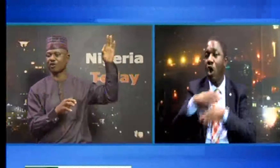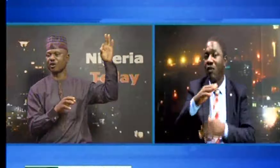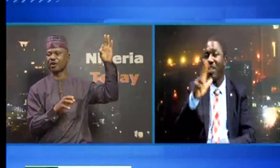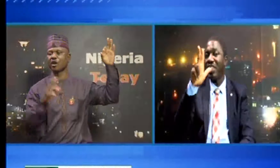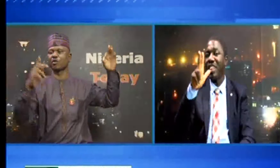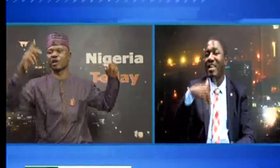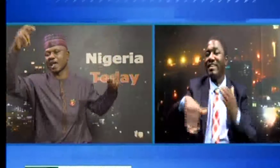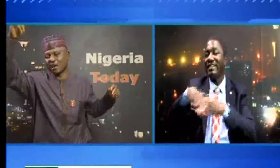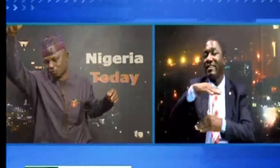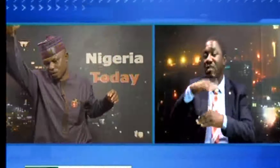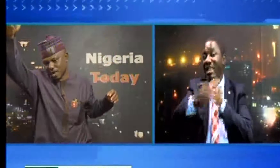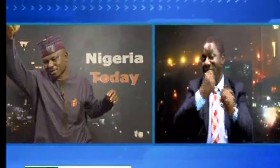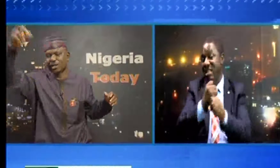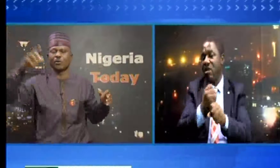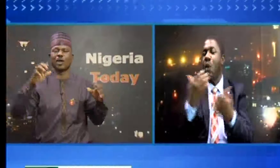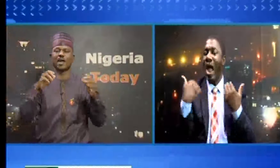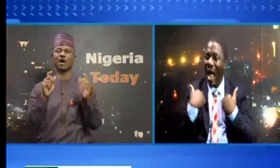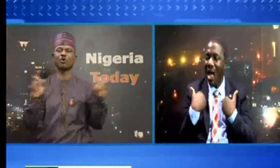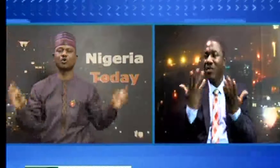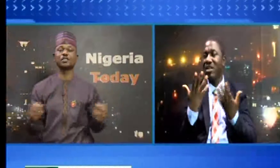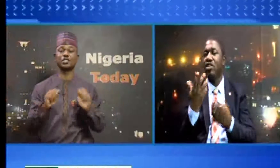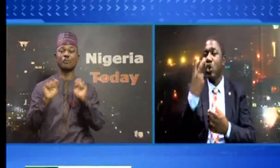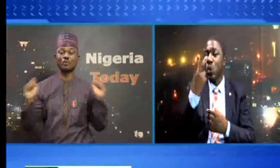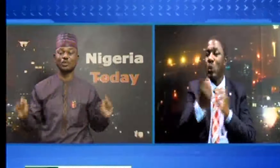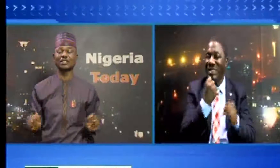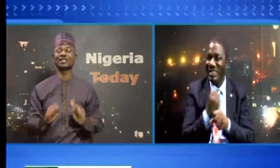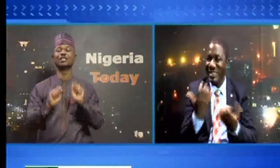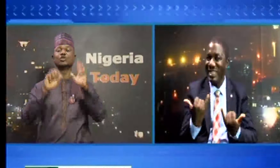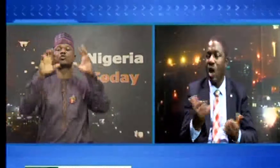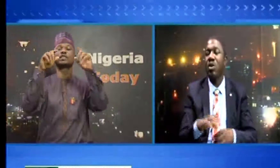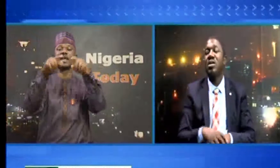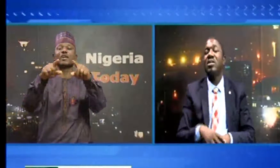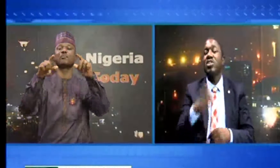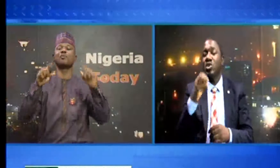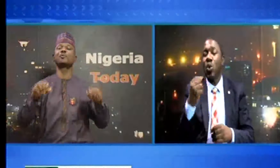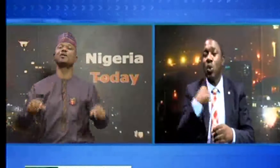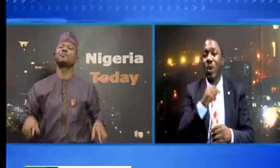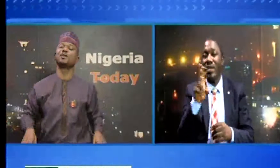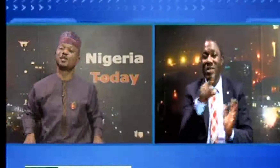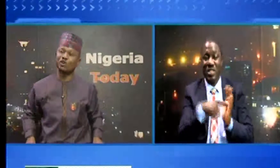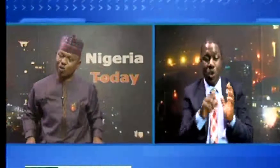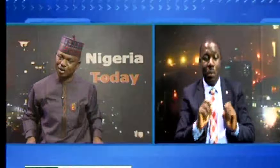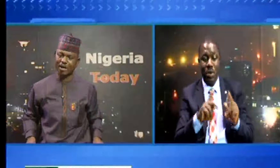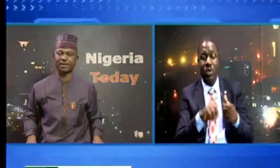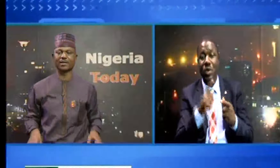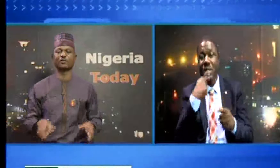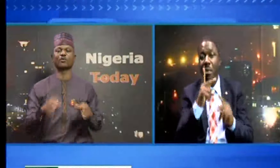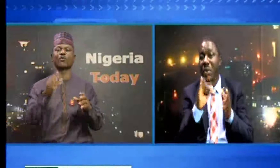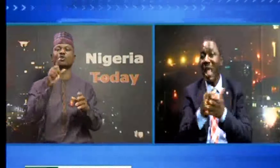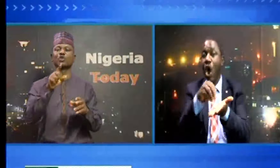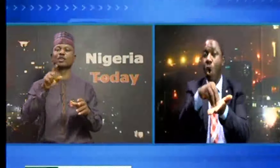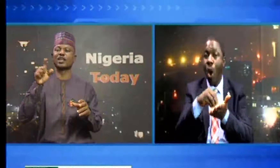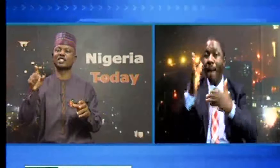off. Now we only have 2 years. We are now using this opportunity to tell public building owners